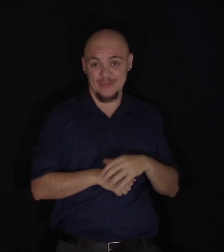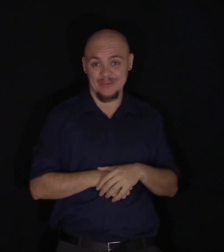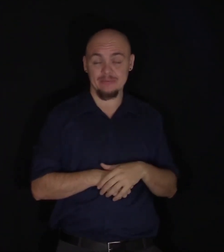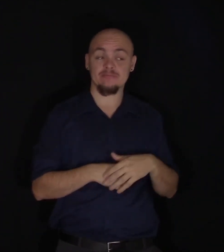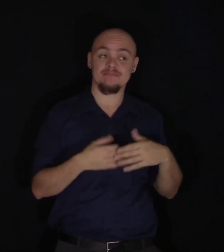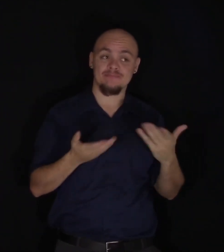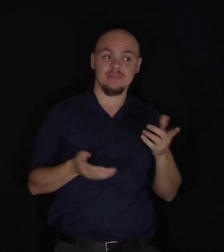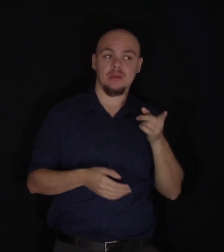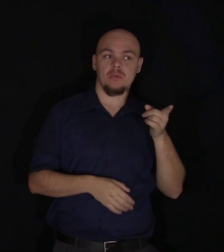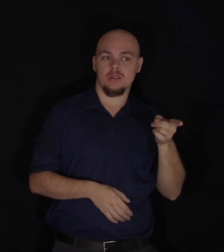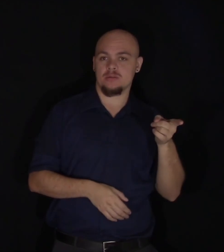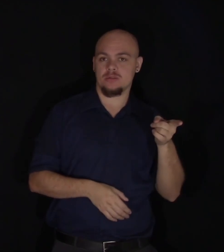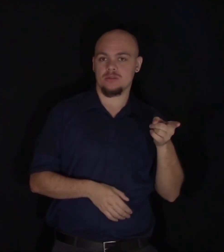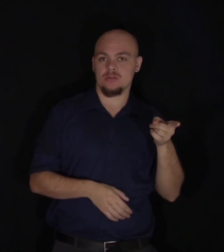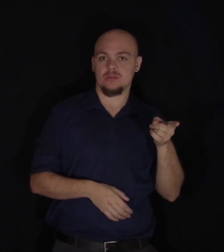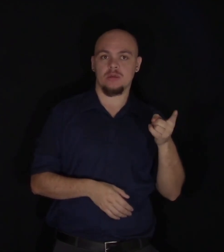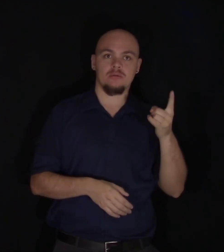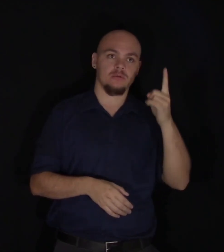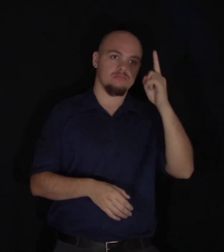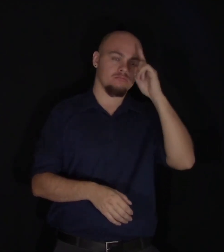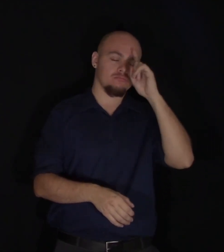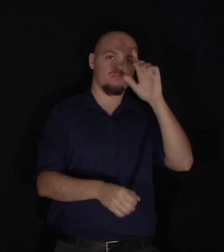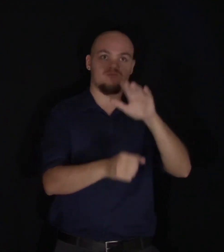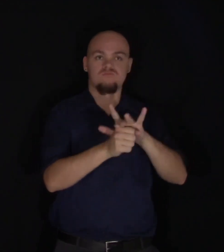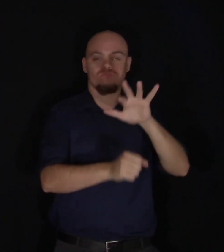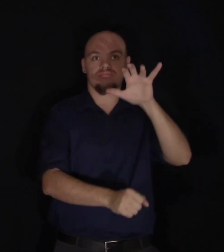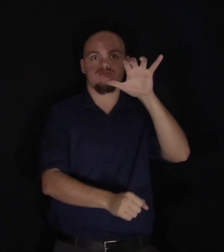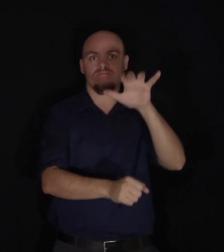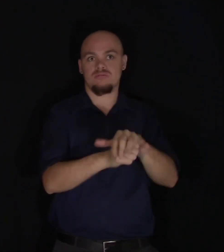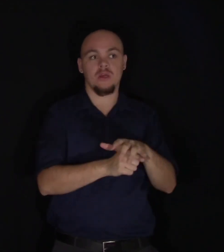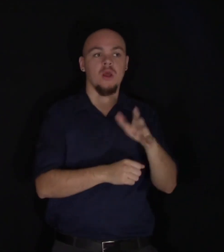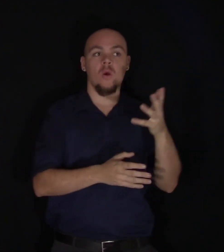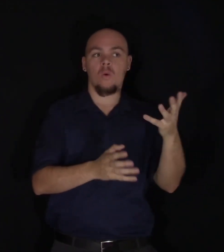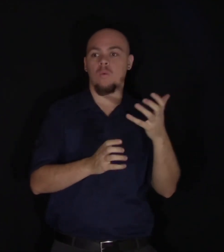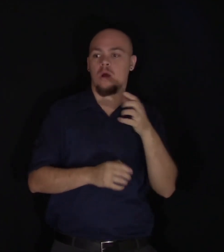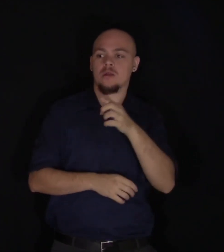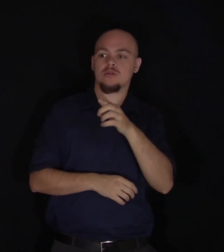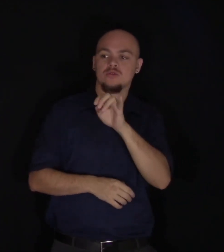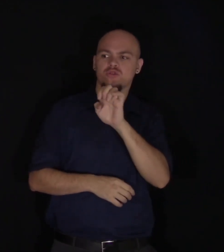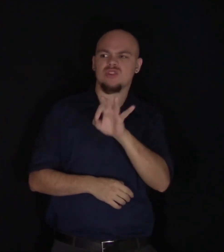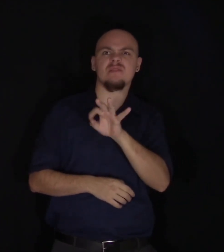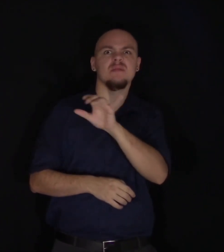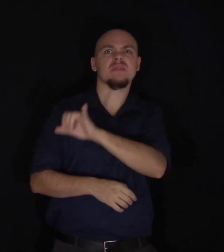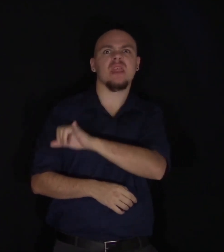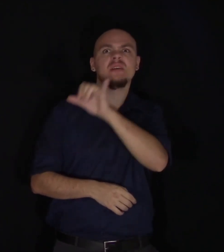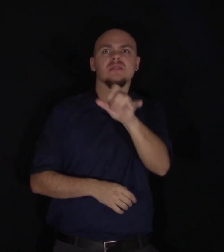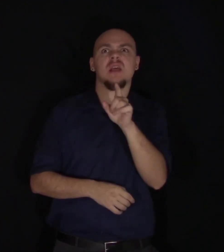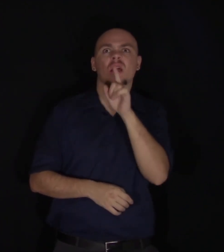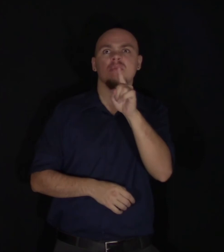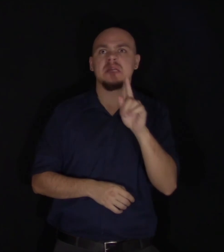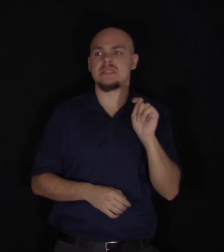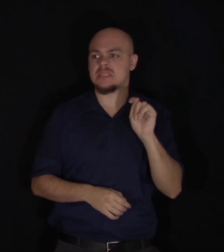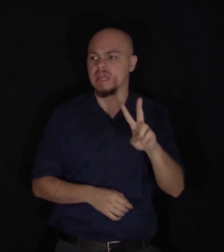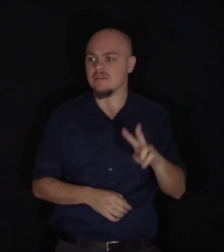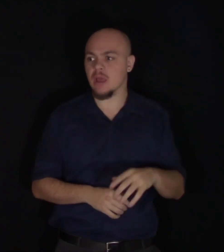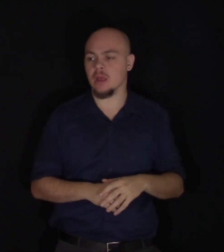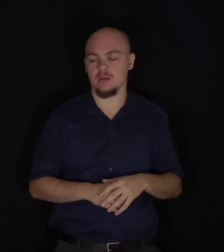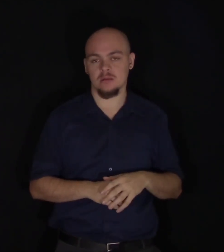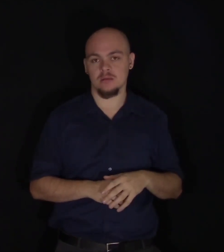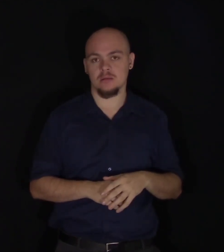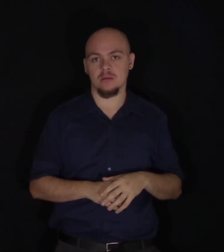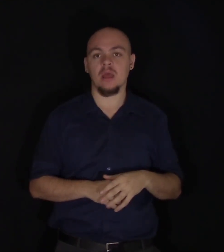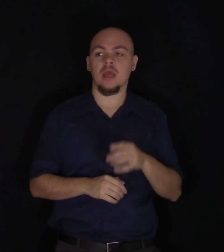Nevertheless, she lost it. She wanted Jeff to be just like those men on Oprah. And then